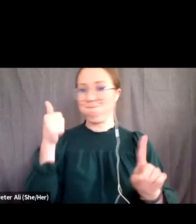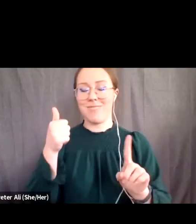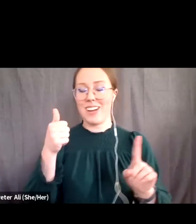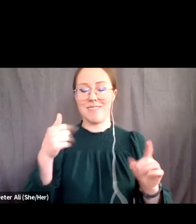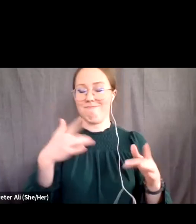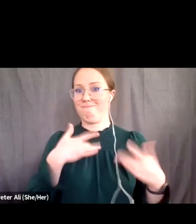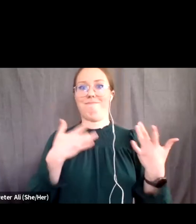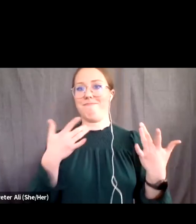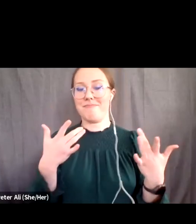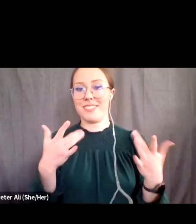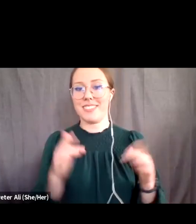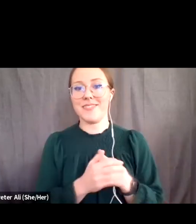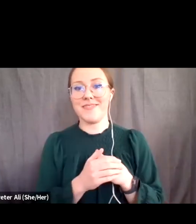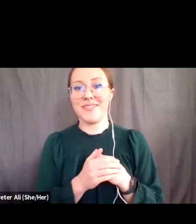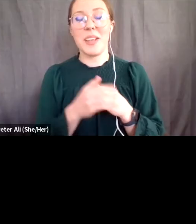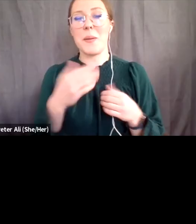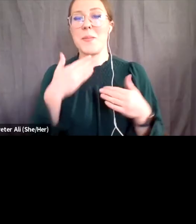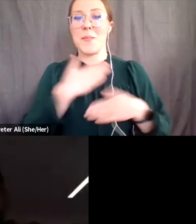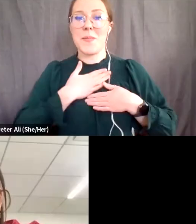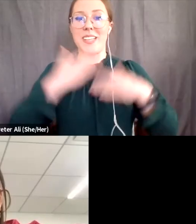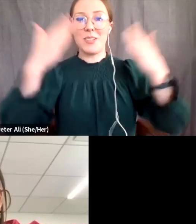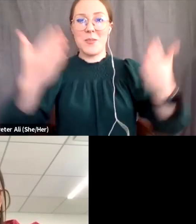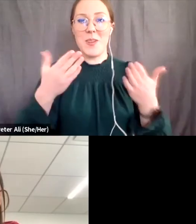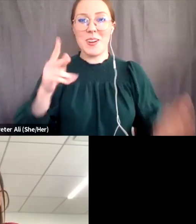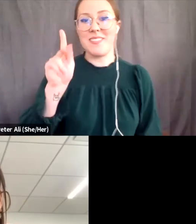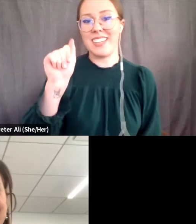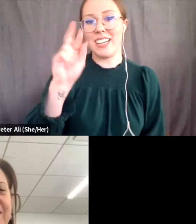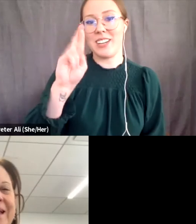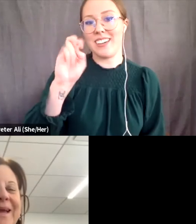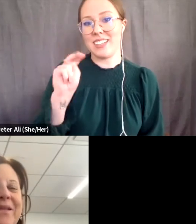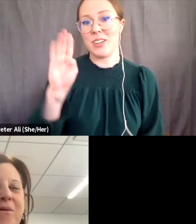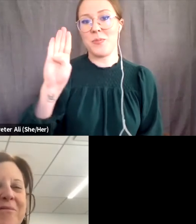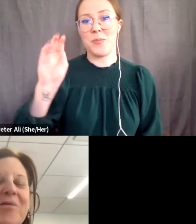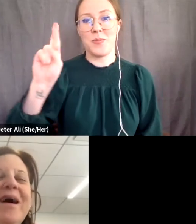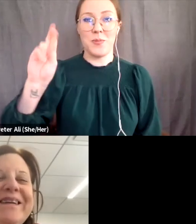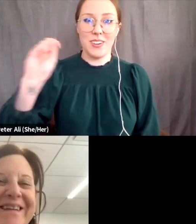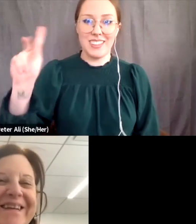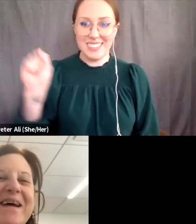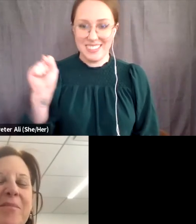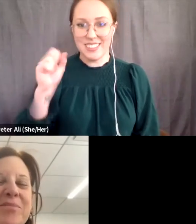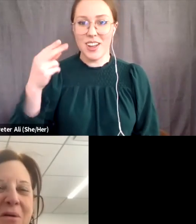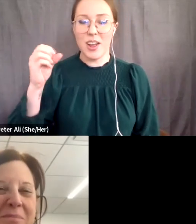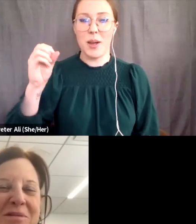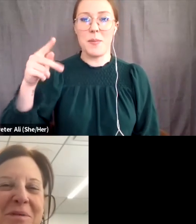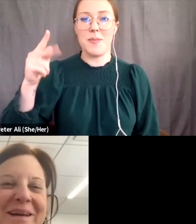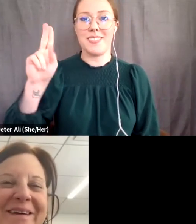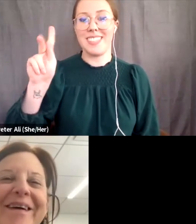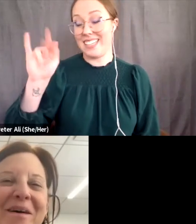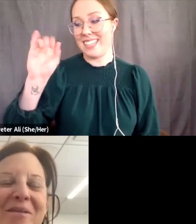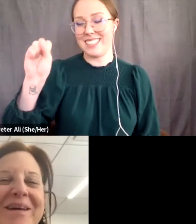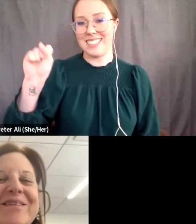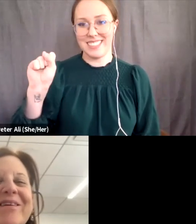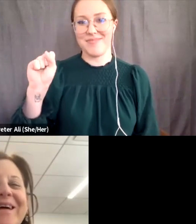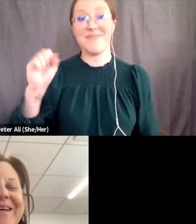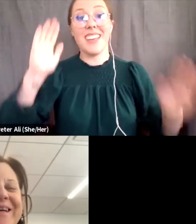36 years. Please welcome Karen Brooks Hopkins. Hello, everyone. I'm so happy to be here.